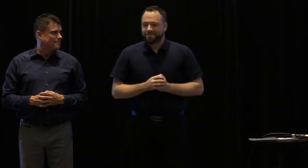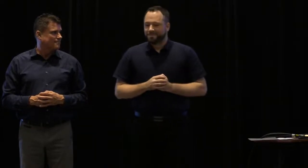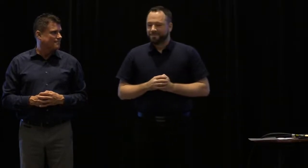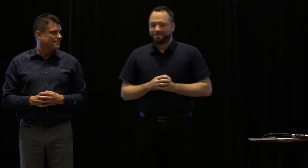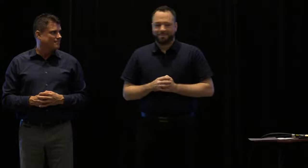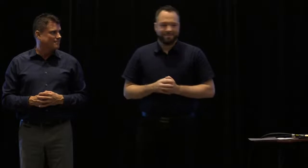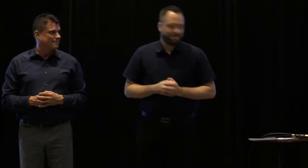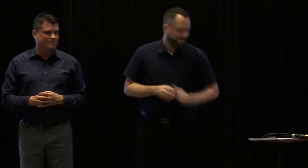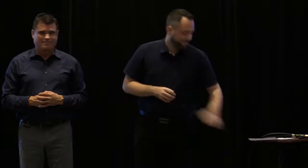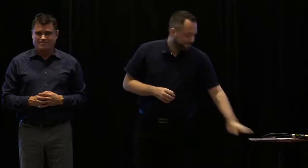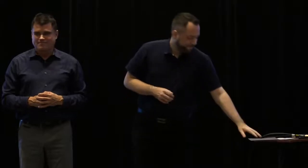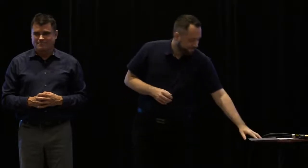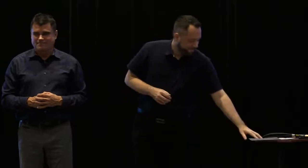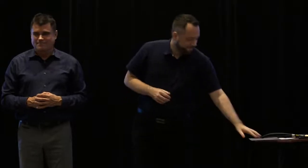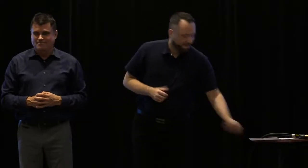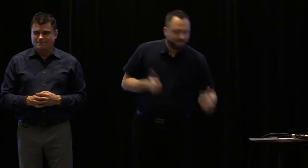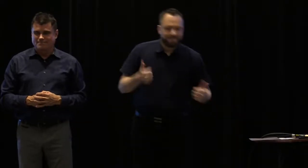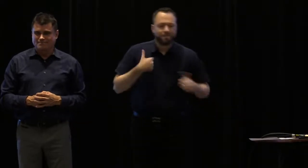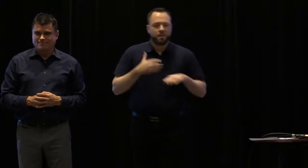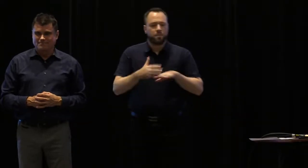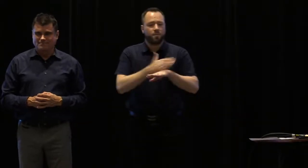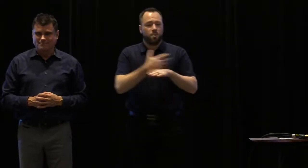Okay.